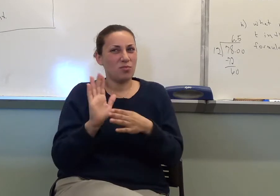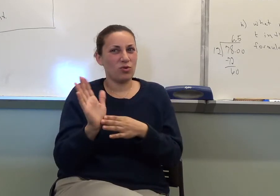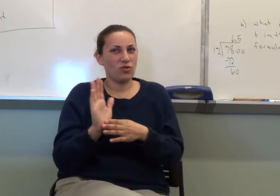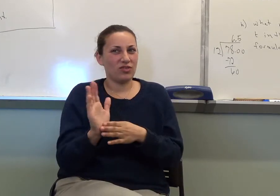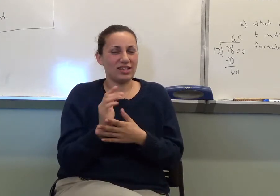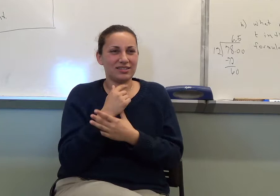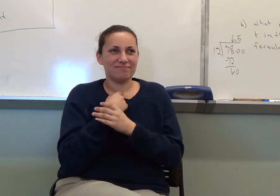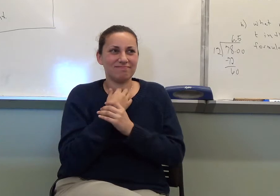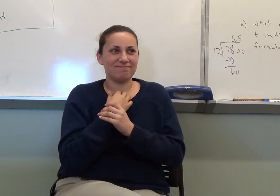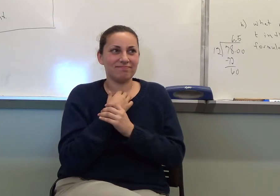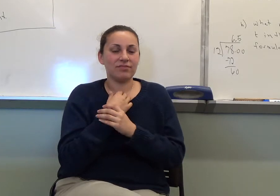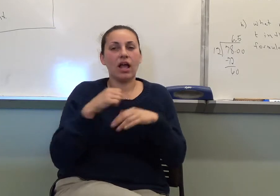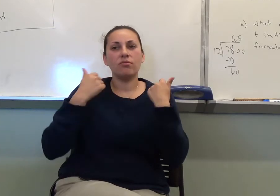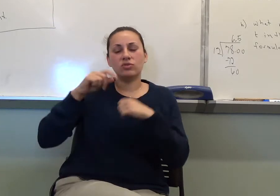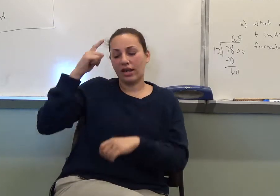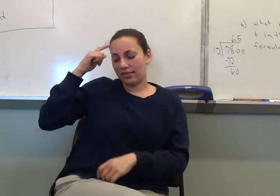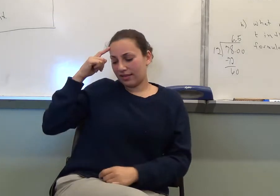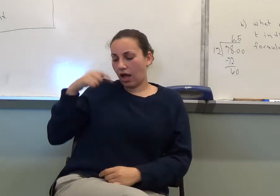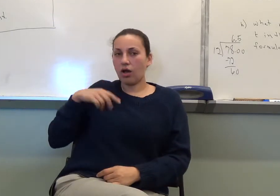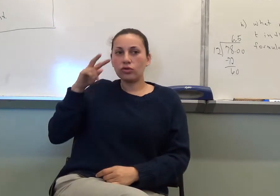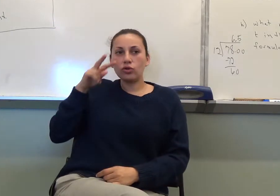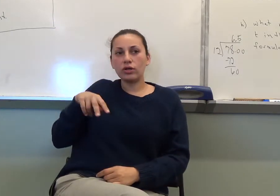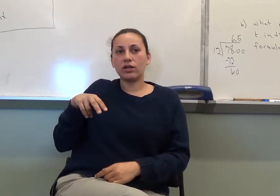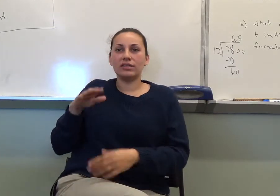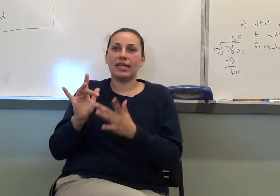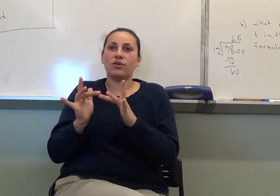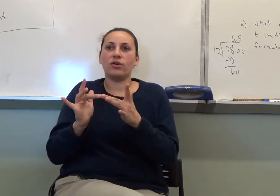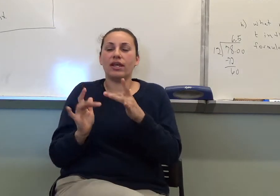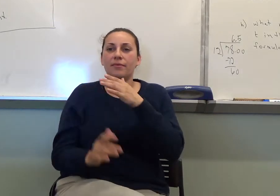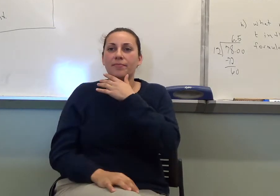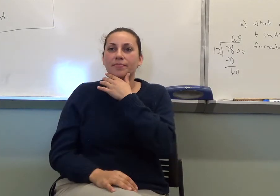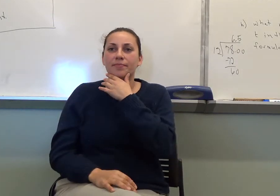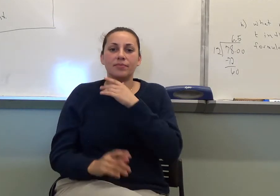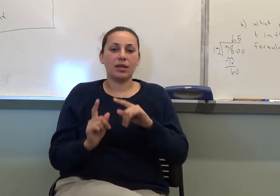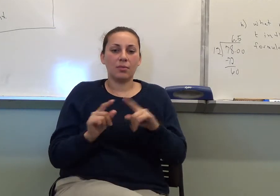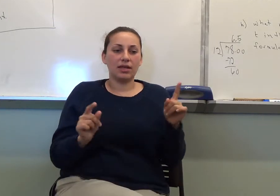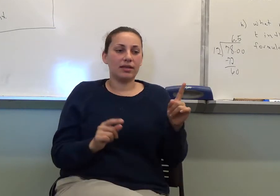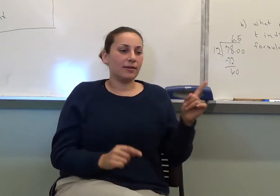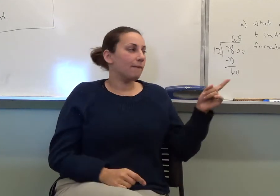of the first year, it's just 1 plus the rate, which is the 0.08,